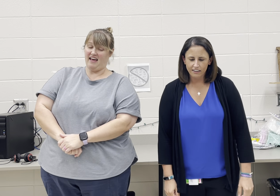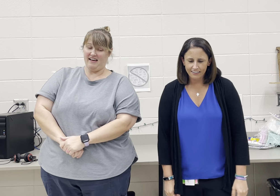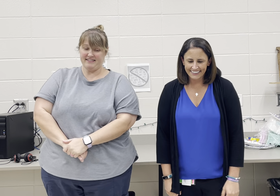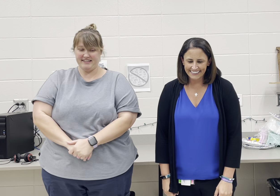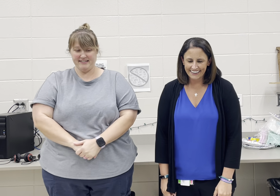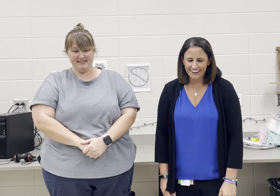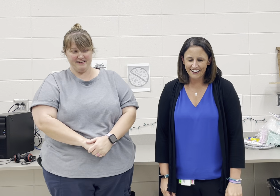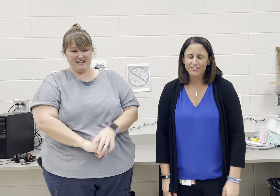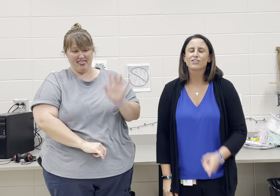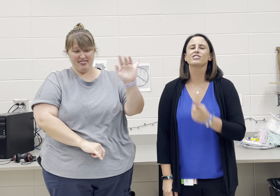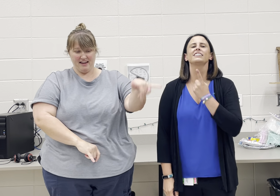That. Thirsty.